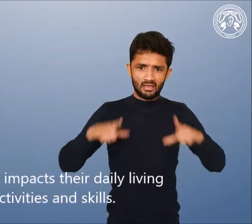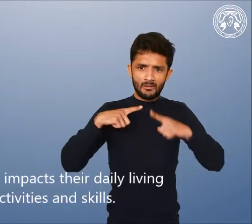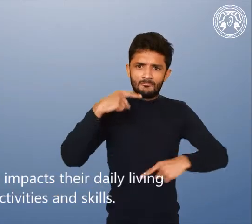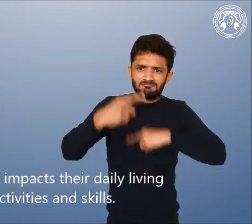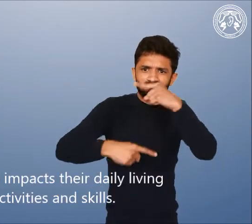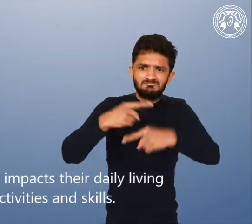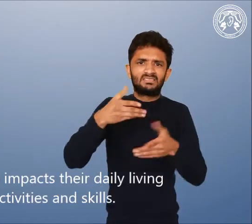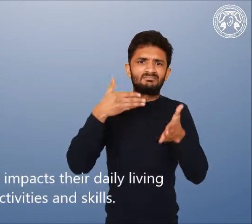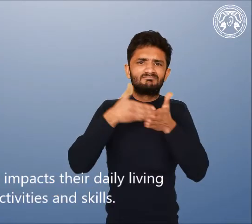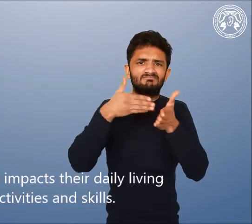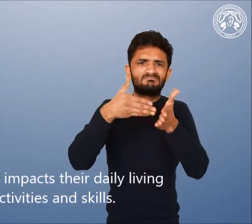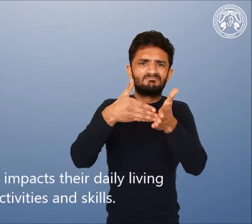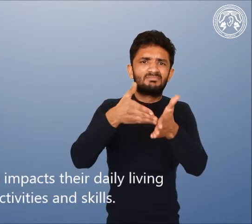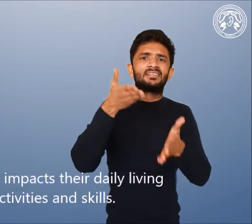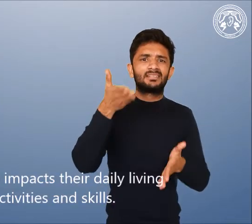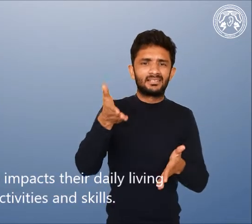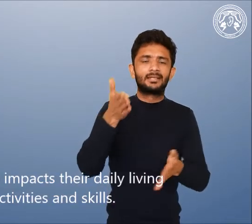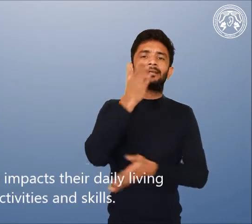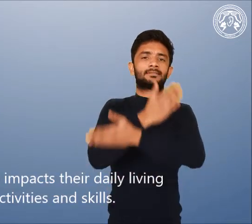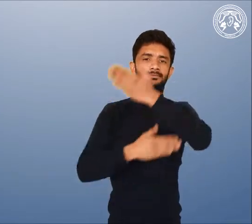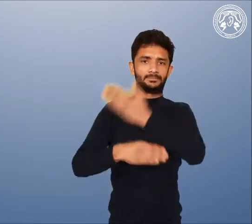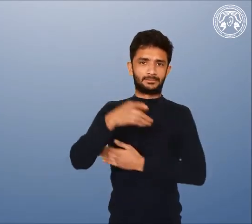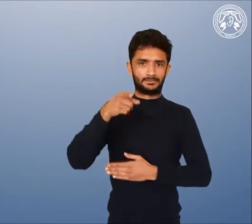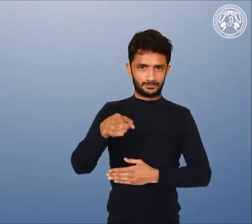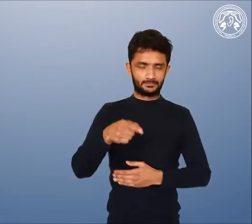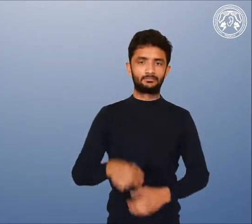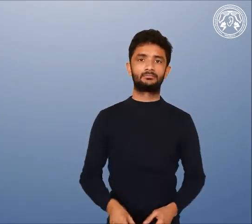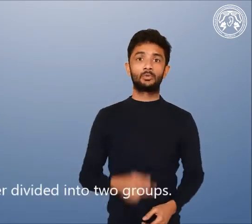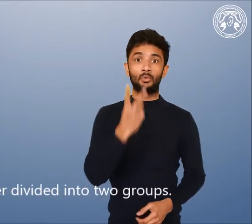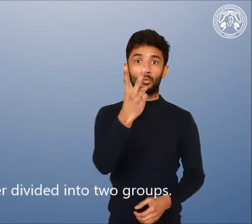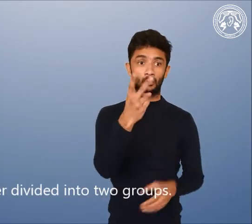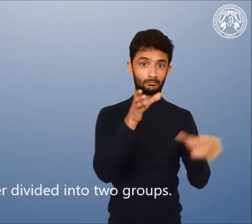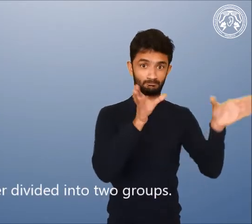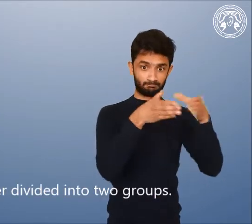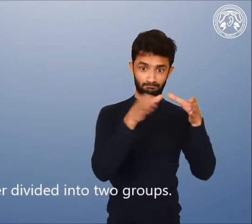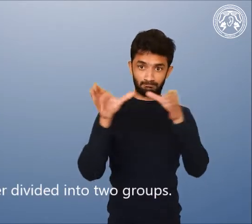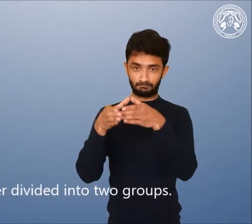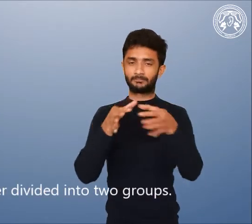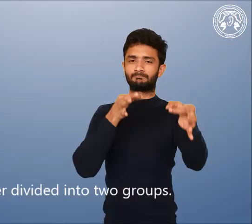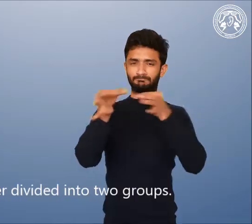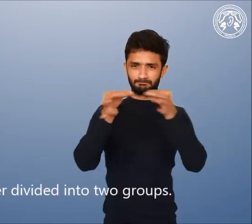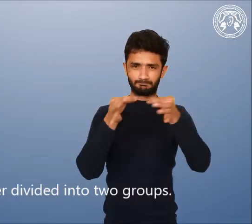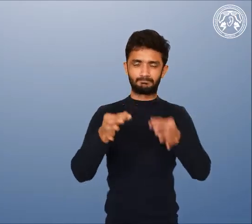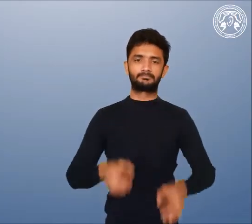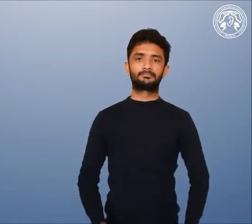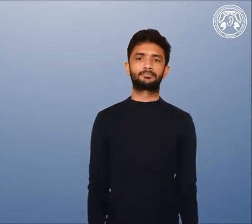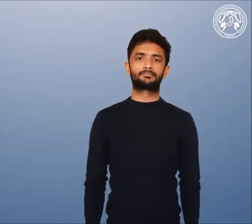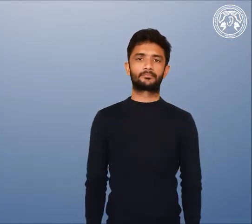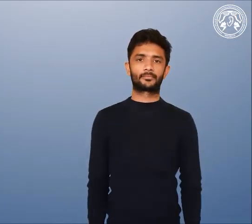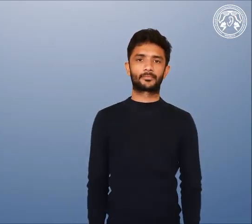This also impacts their daily living activities and skills. It is further divided into two groups.